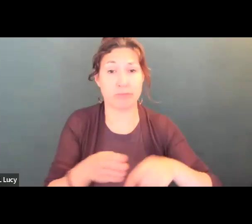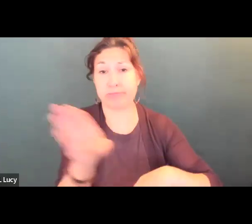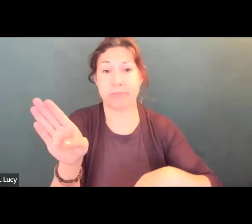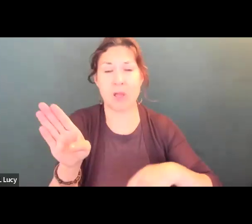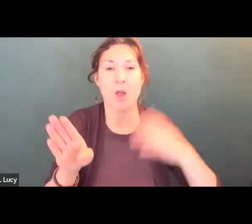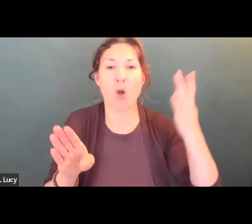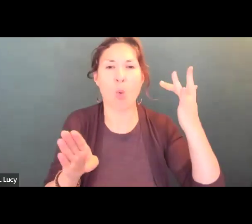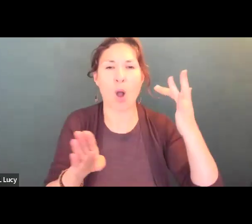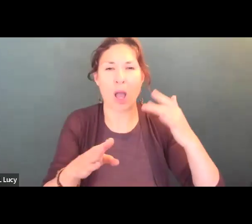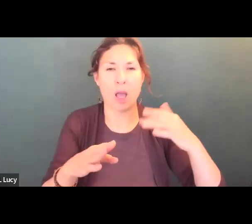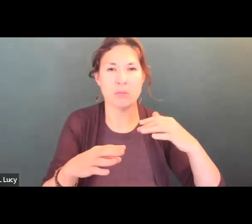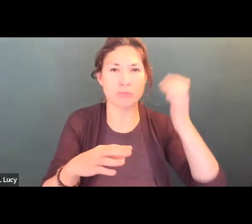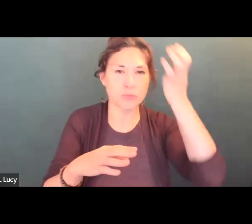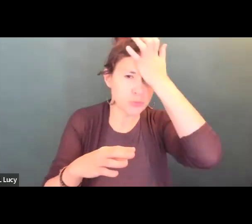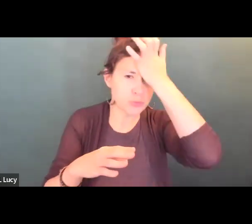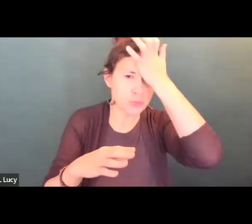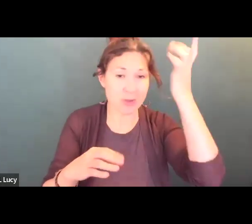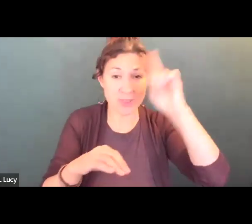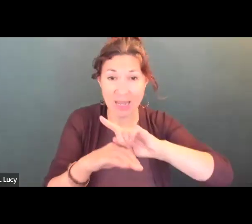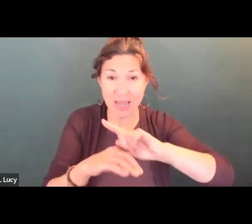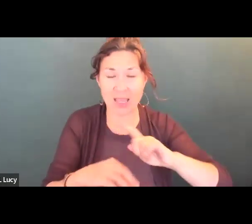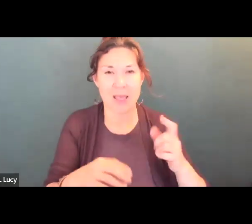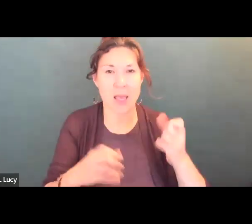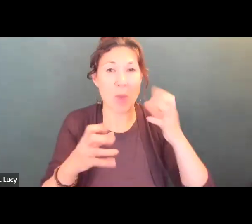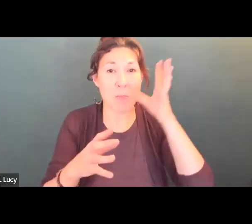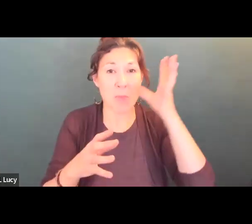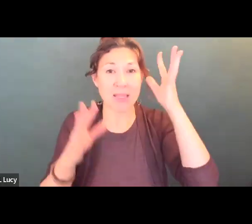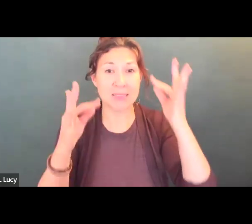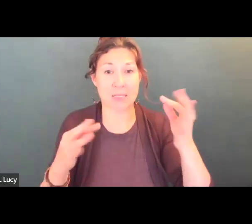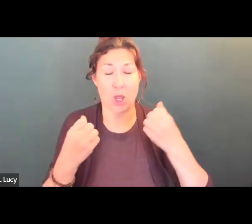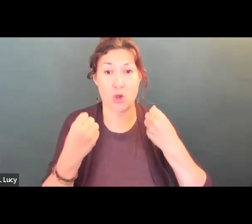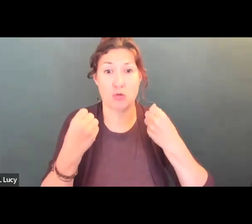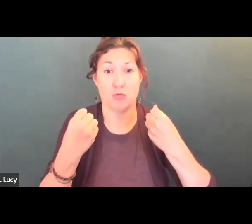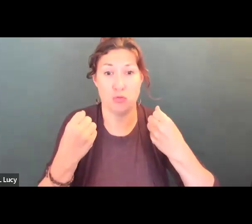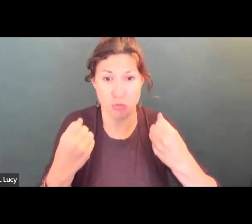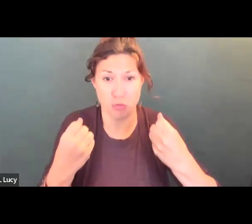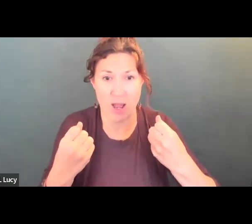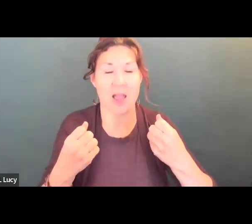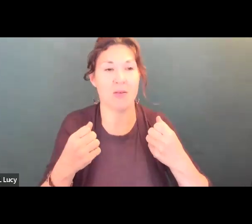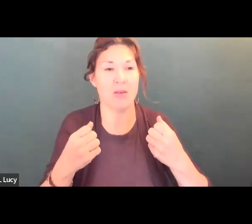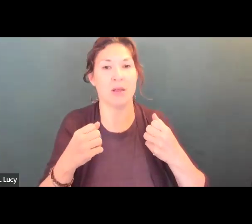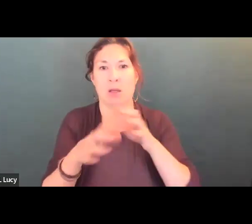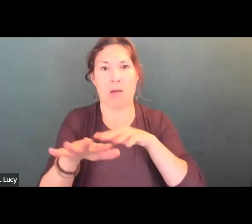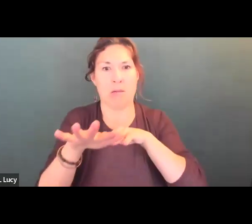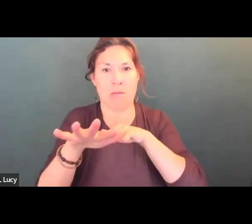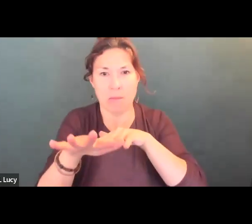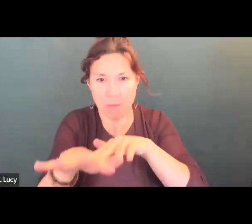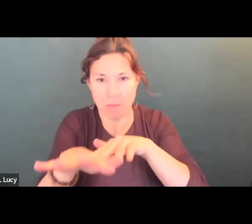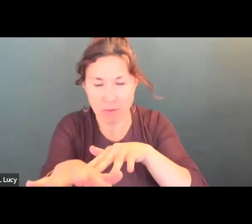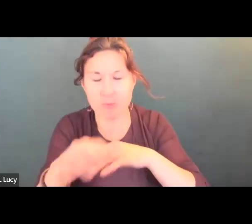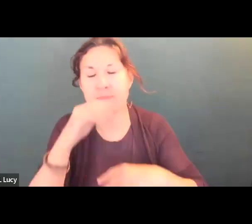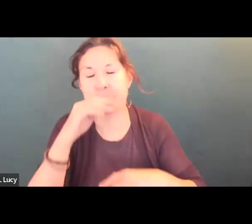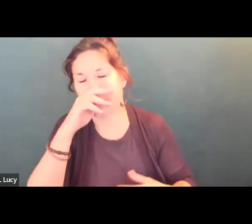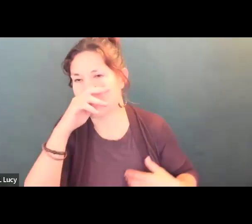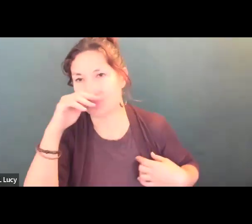day. And many parents had chosen to drive their kids to school and any number of things. We know that we are